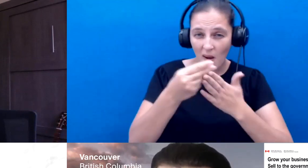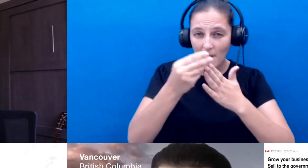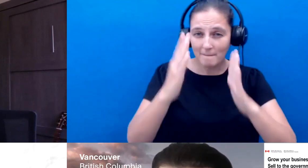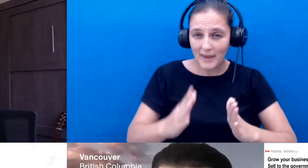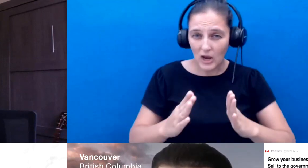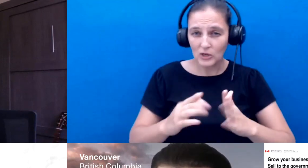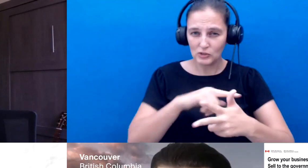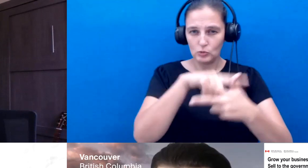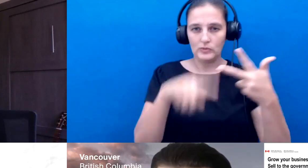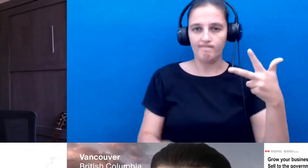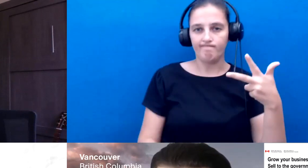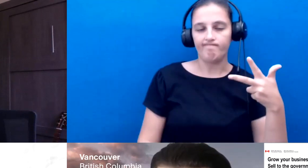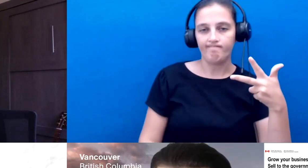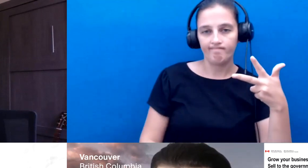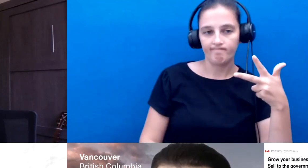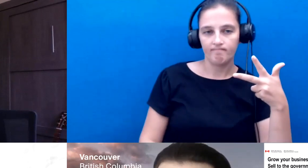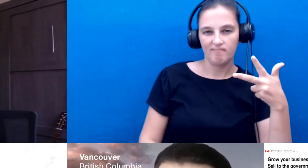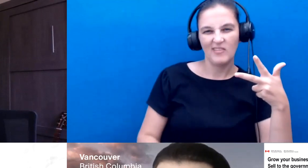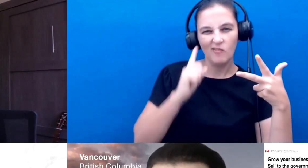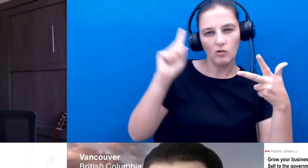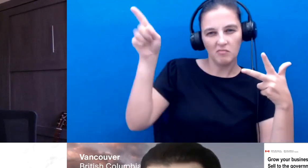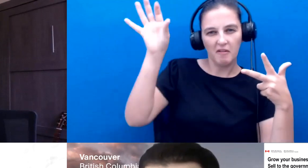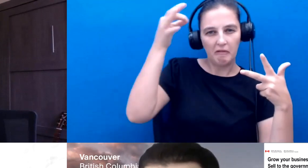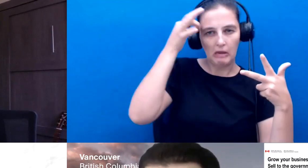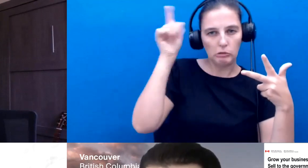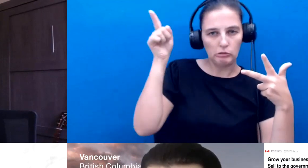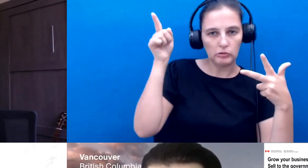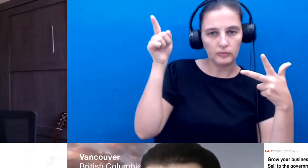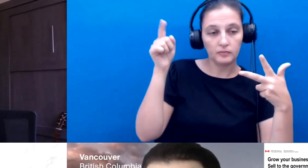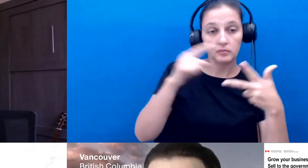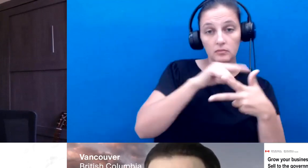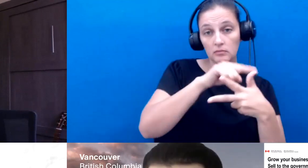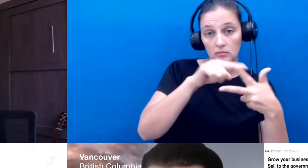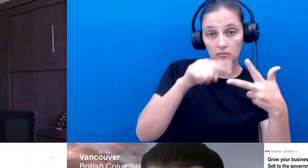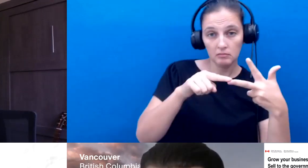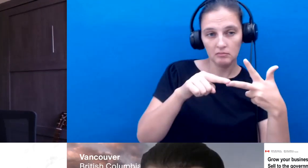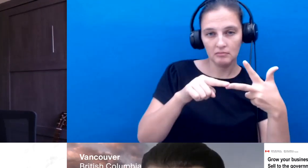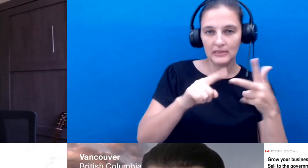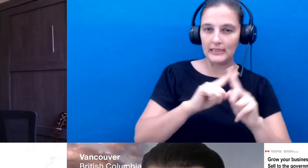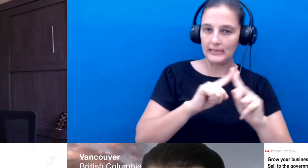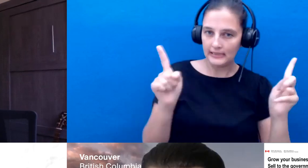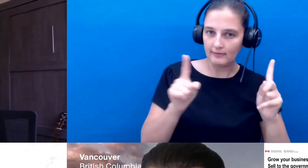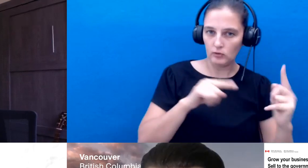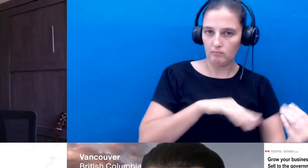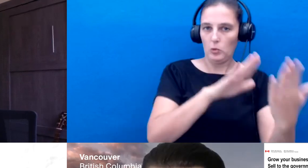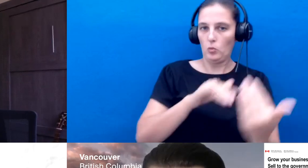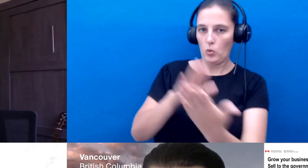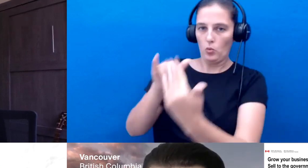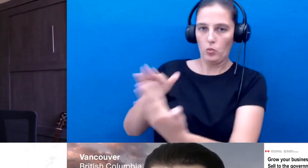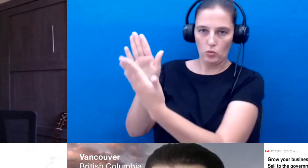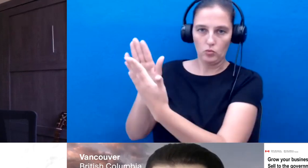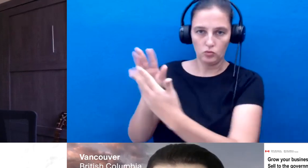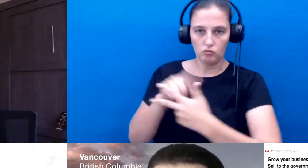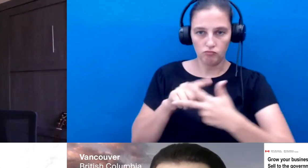you might approach when you're selling to the federal government. And each of those 3 kinds of buyers has a different strategy for how to approach them.